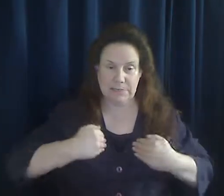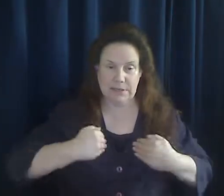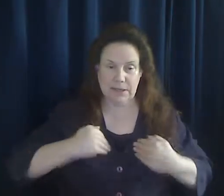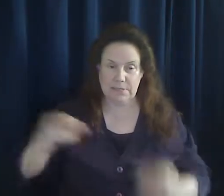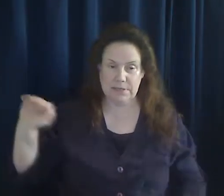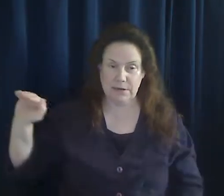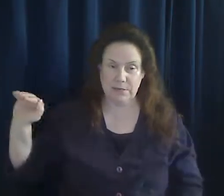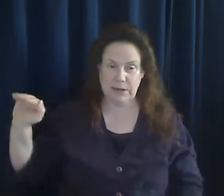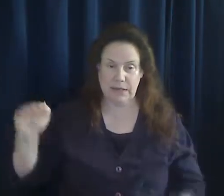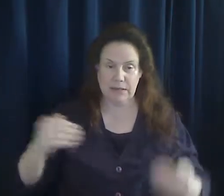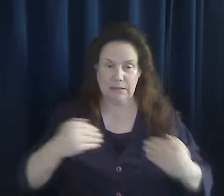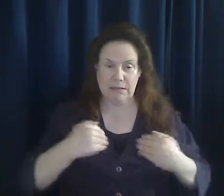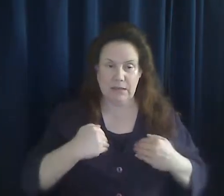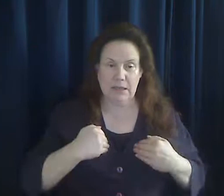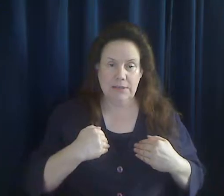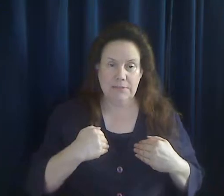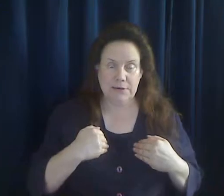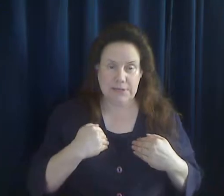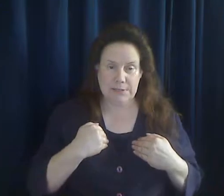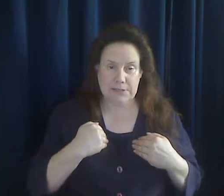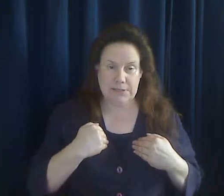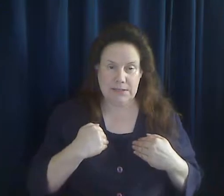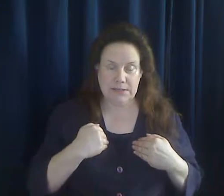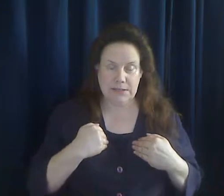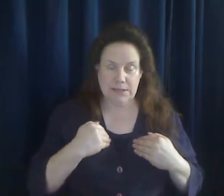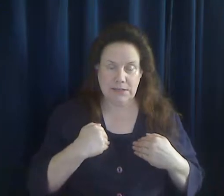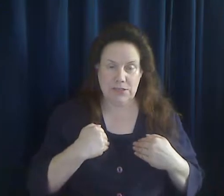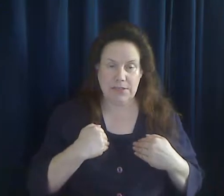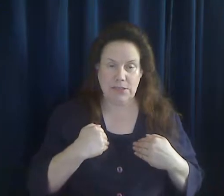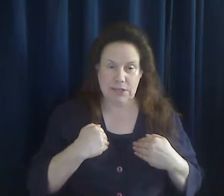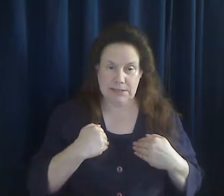it becomes a right angle. Fingertips touch the chest.